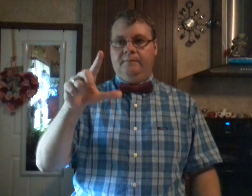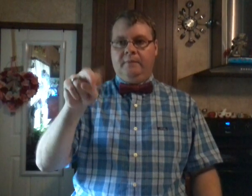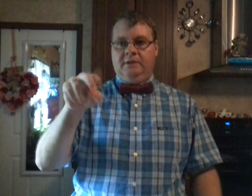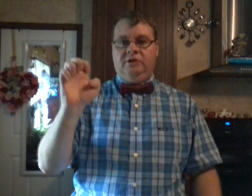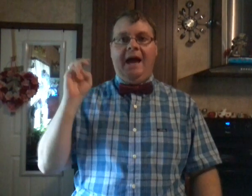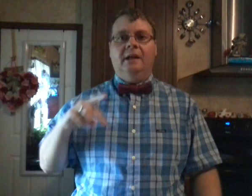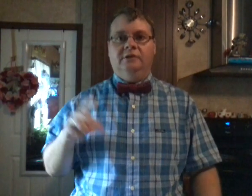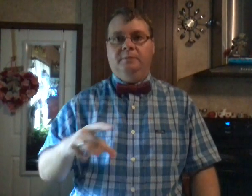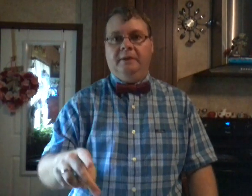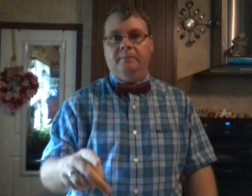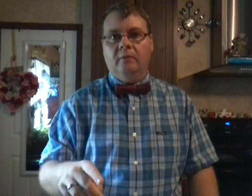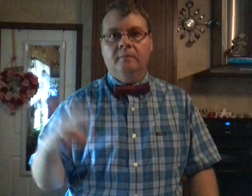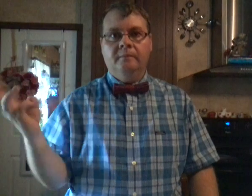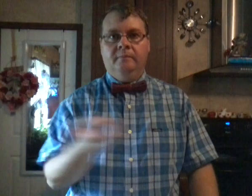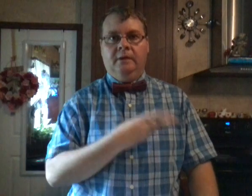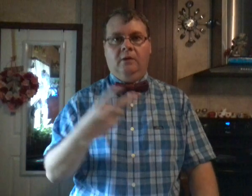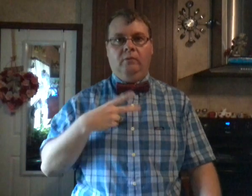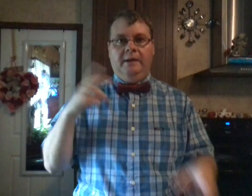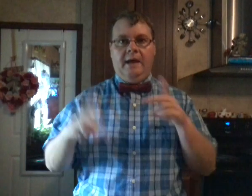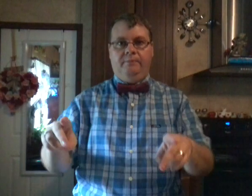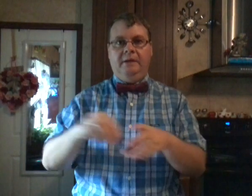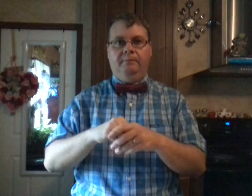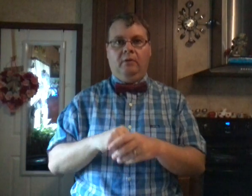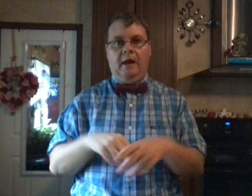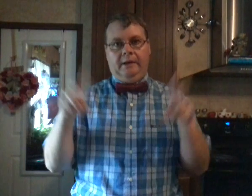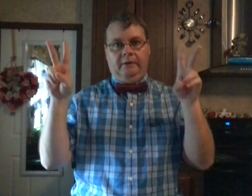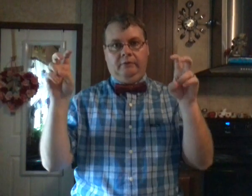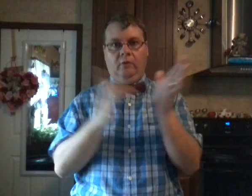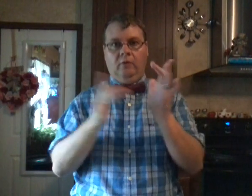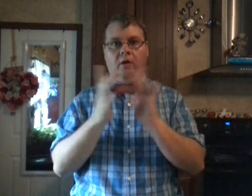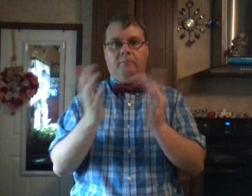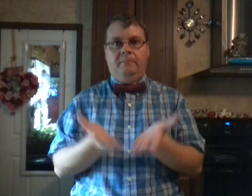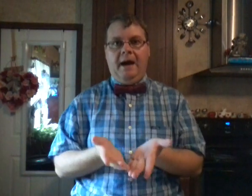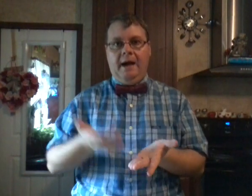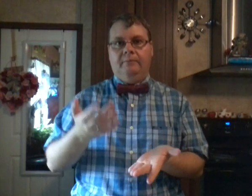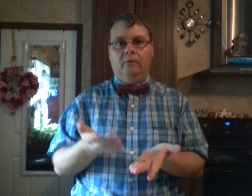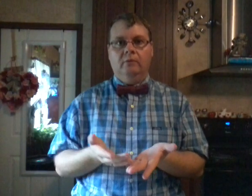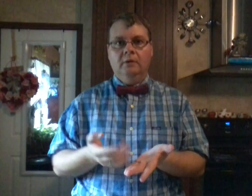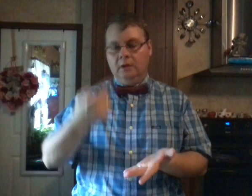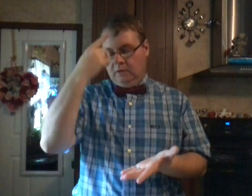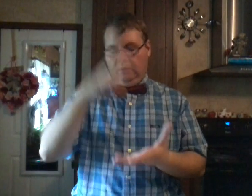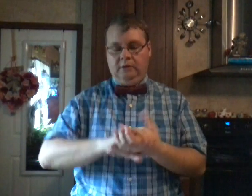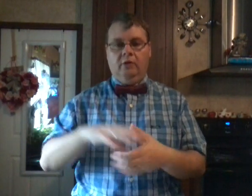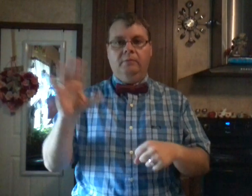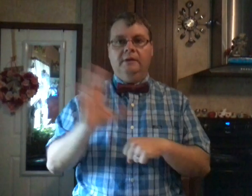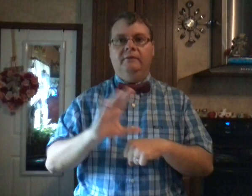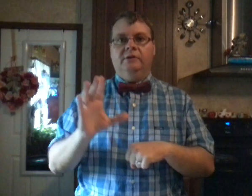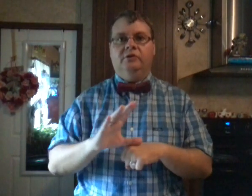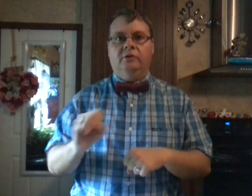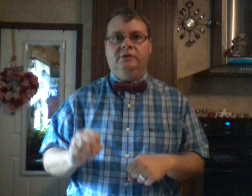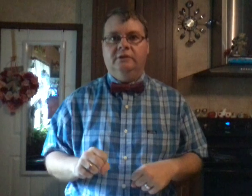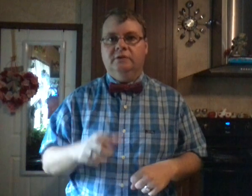challenge people. You know we have people like in so called Bible you know believing churches